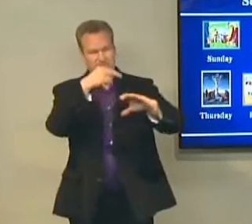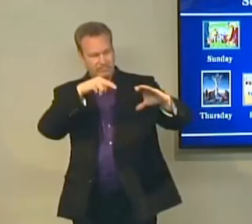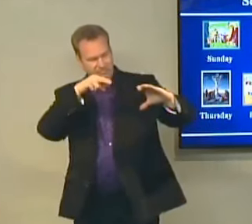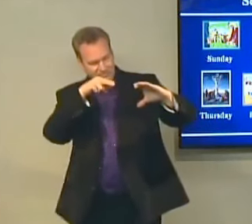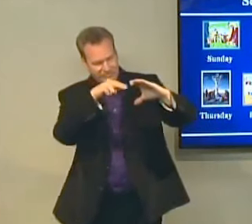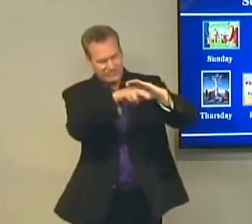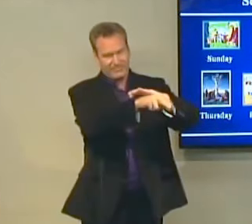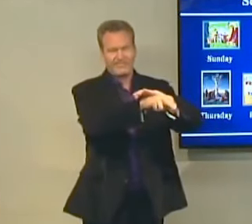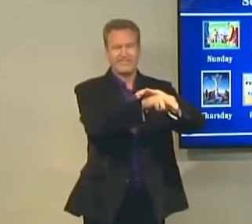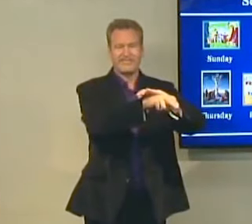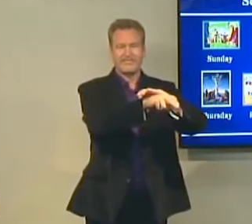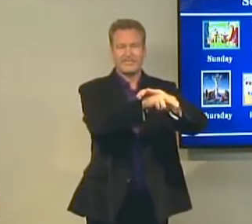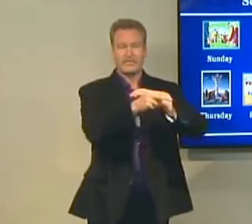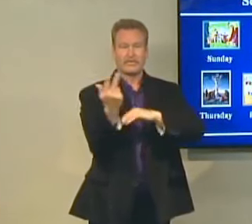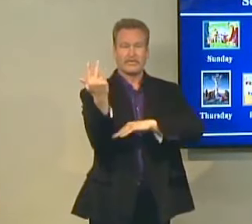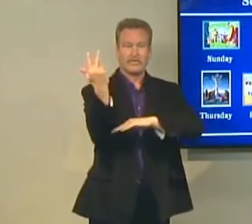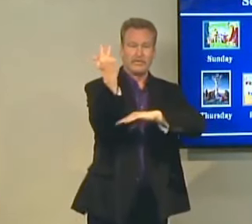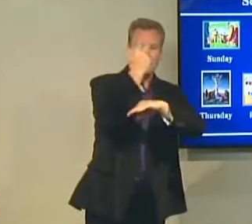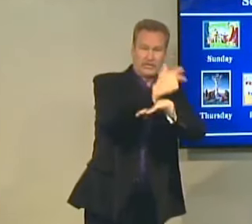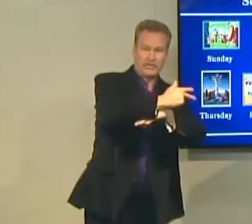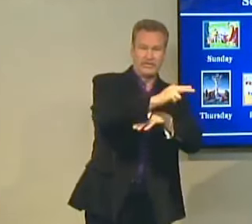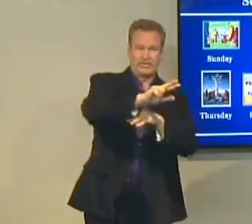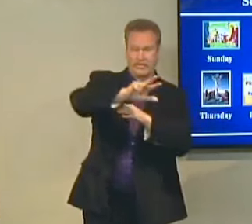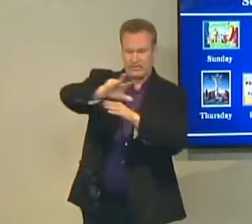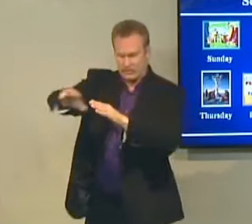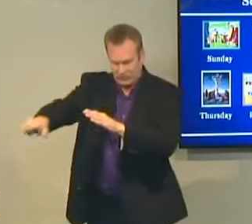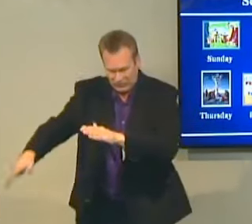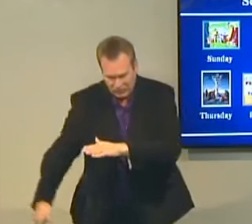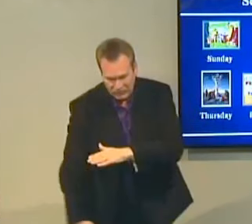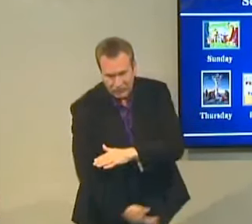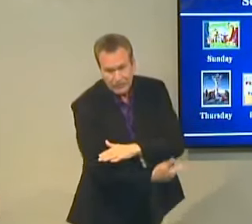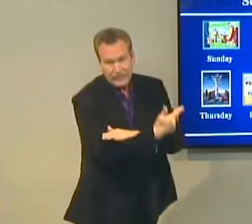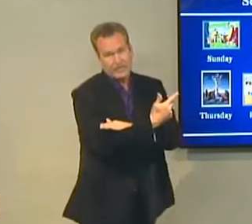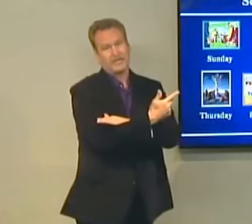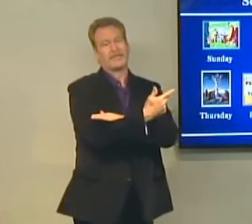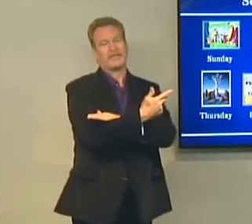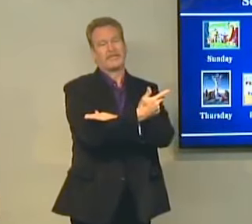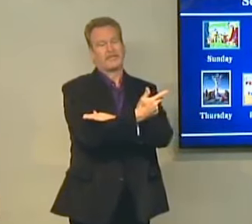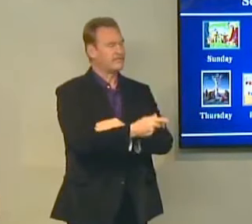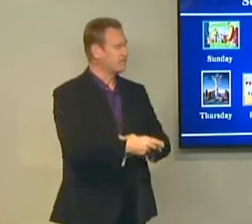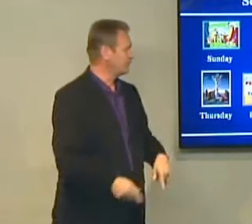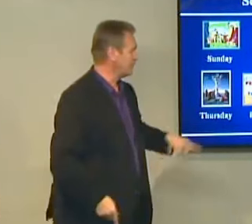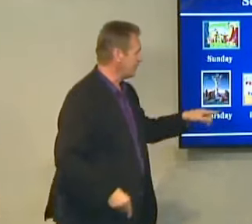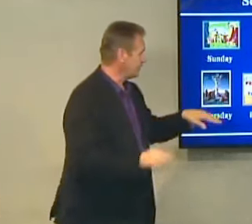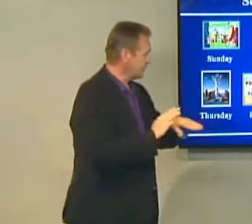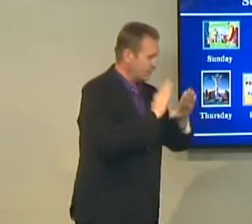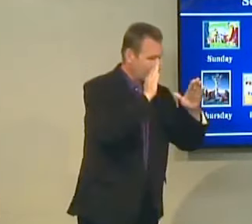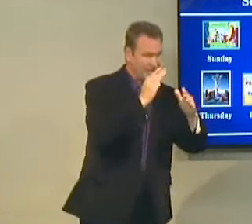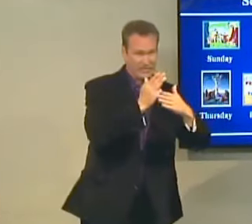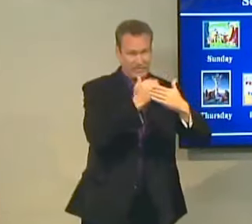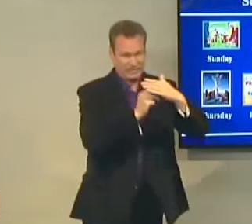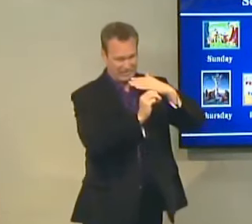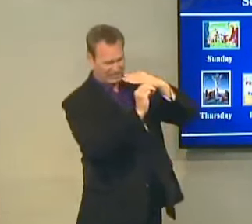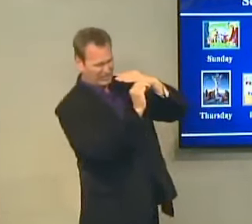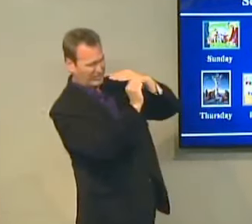And as the sun is setting, right before the sun sets, they bury him. And he is in tune for three days and three nights. And on